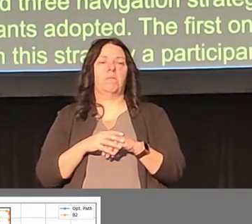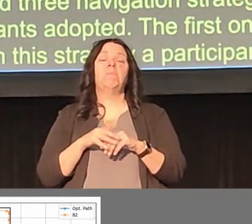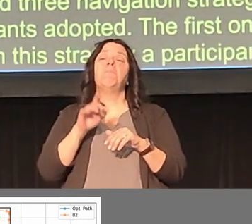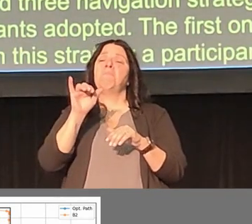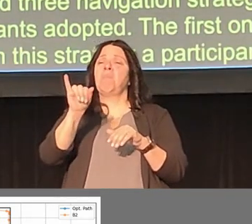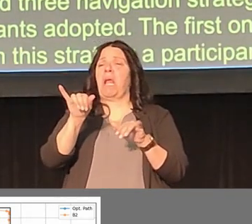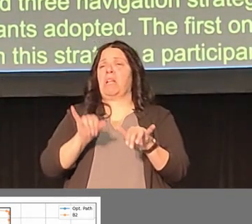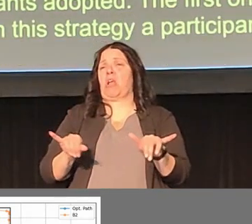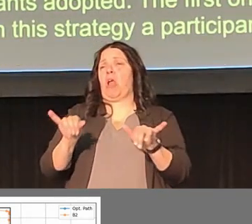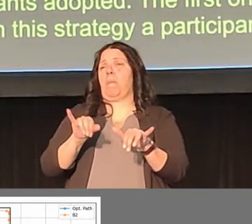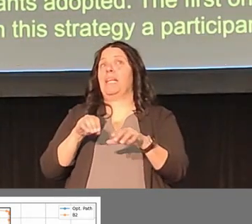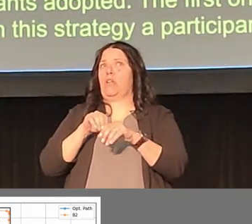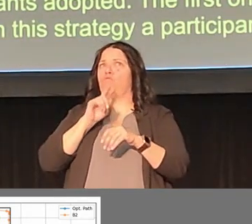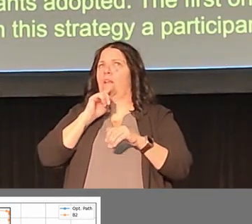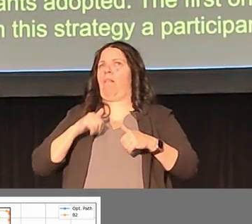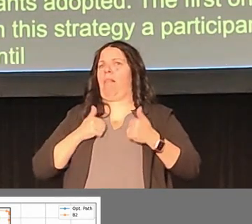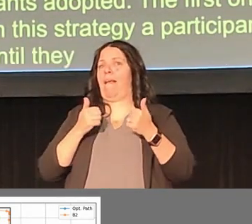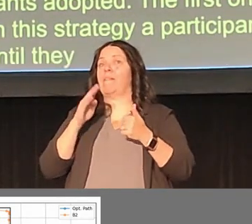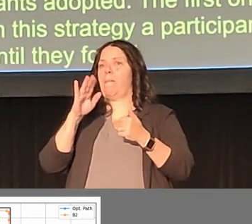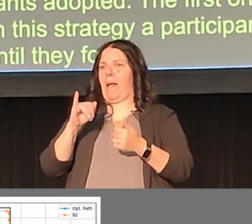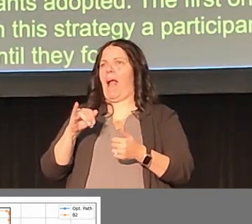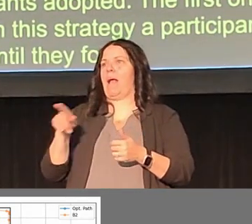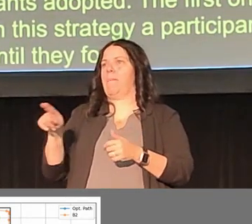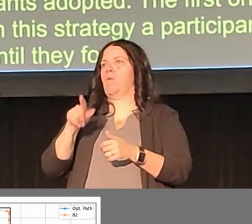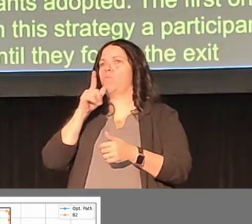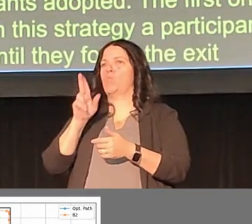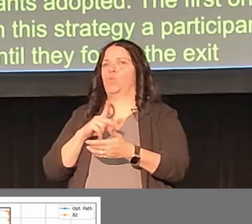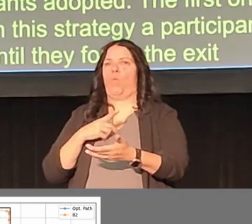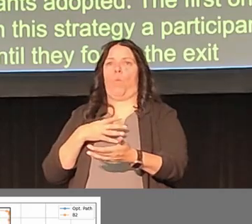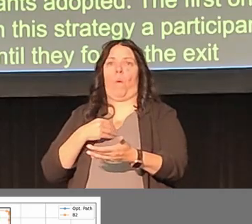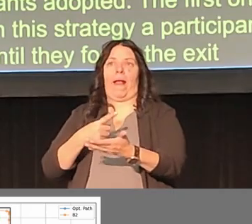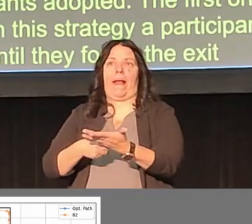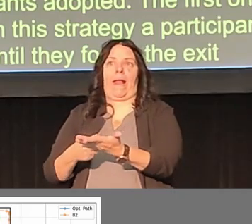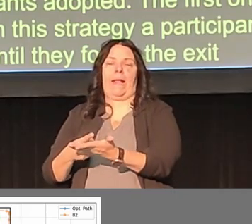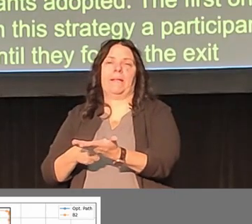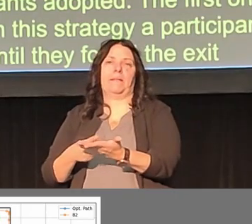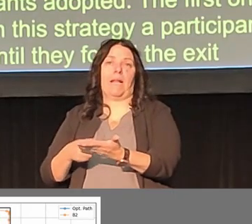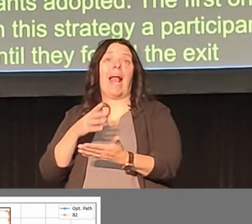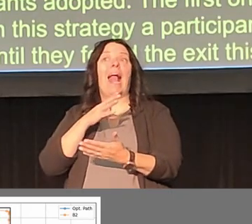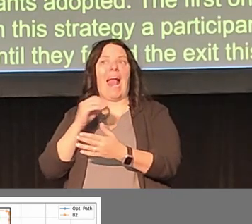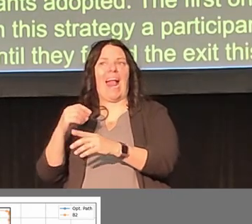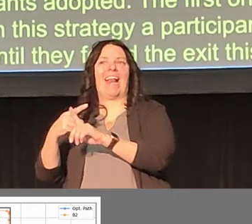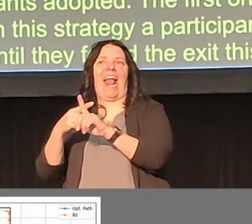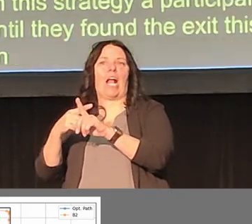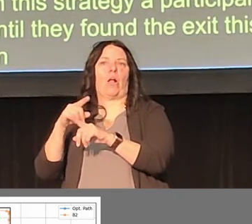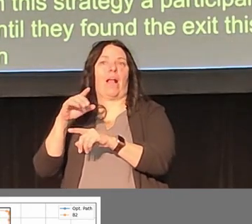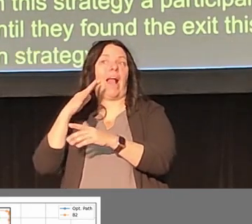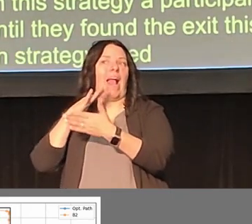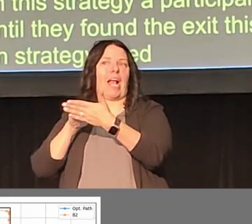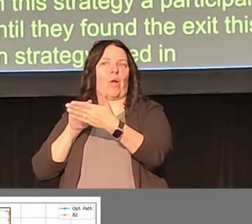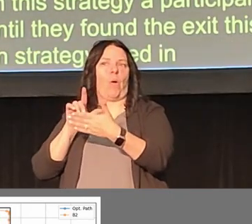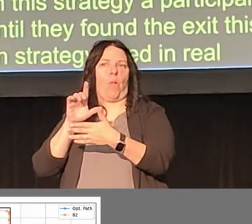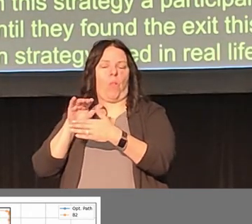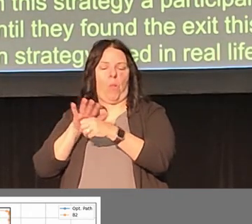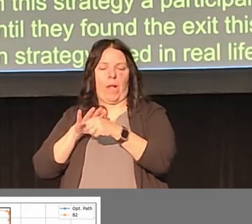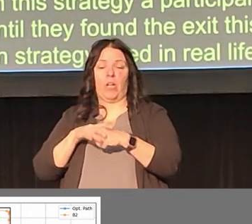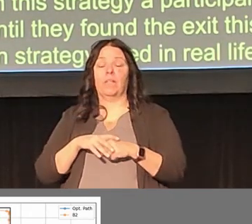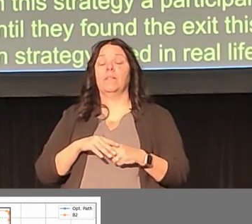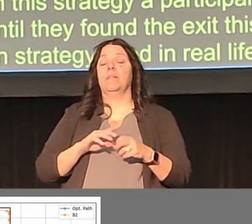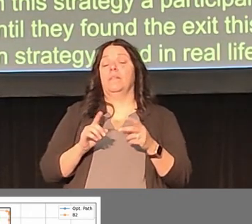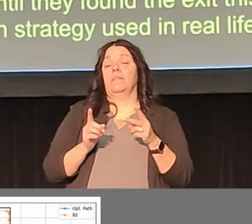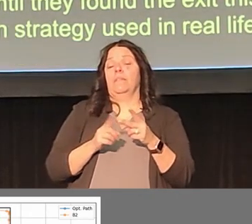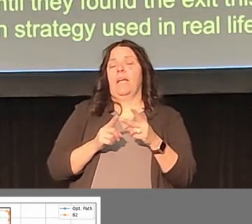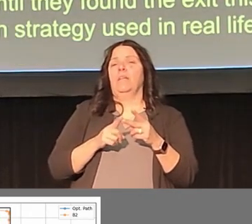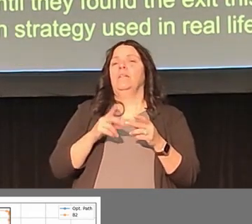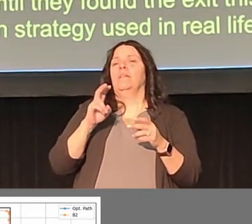common strategy used in real life by white cane users and echolocators. The next one is the ping pong strategy. In